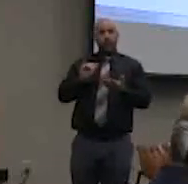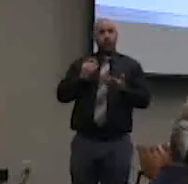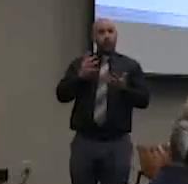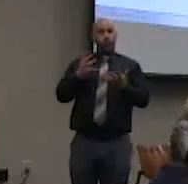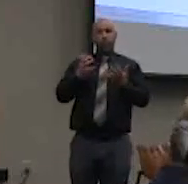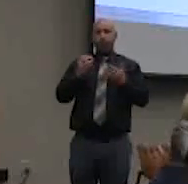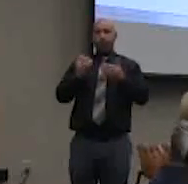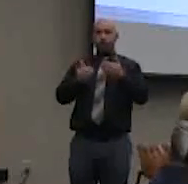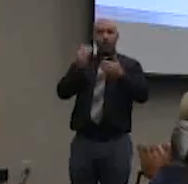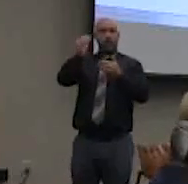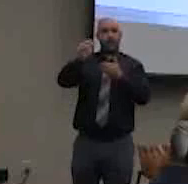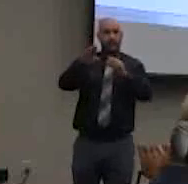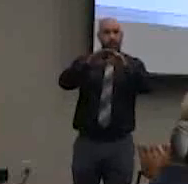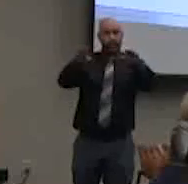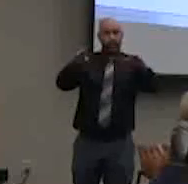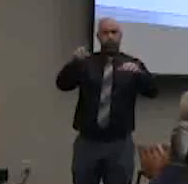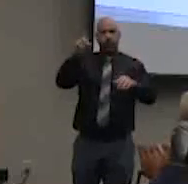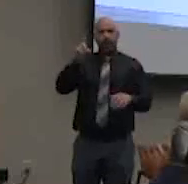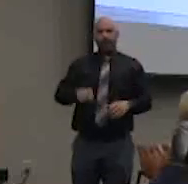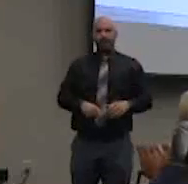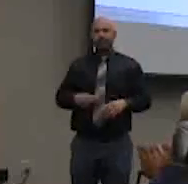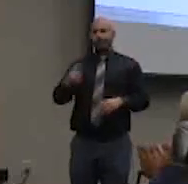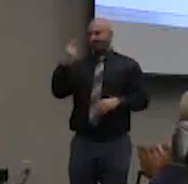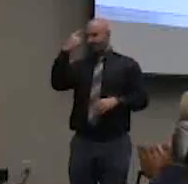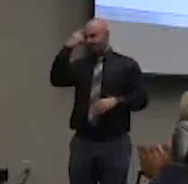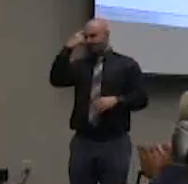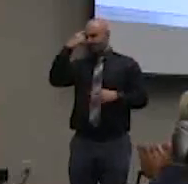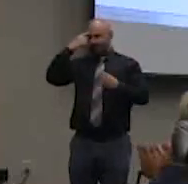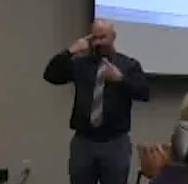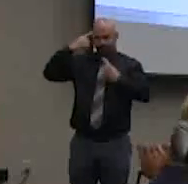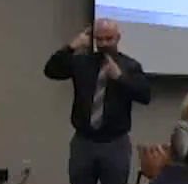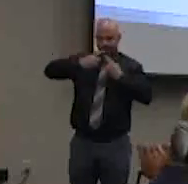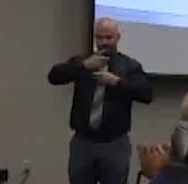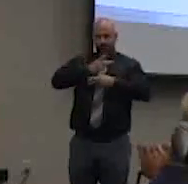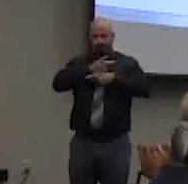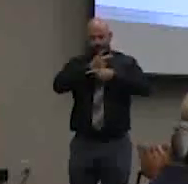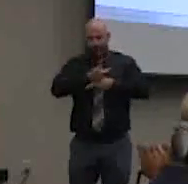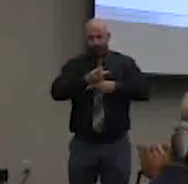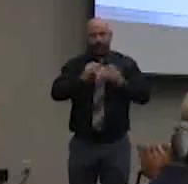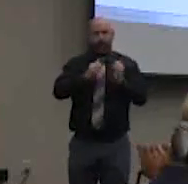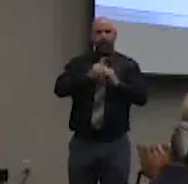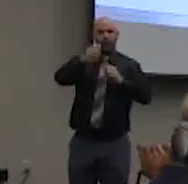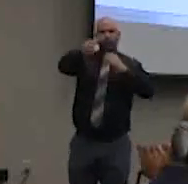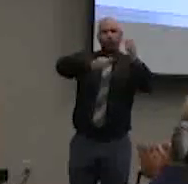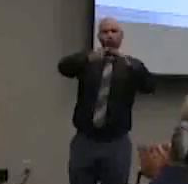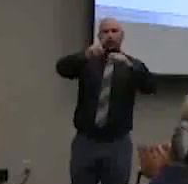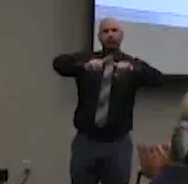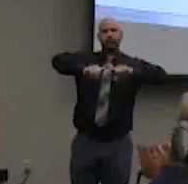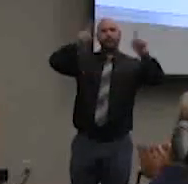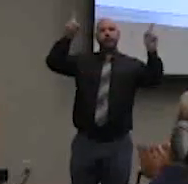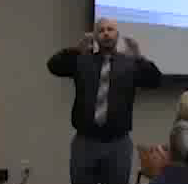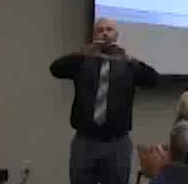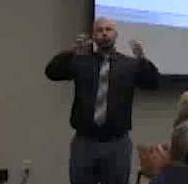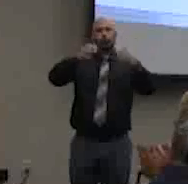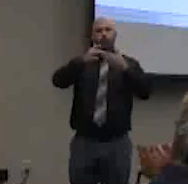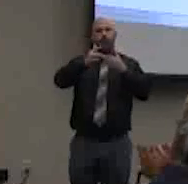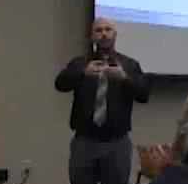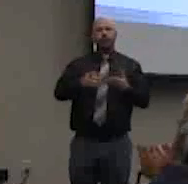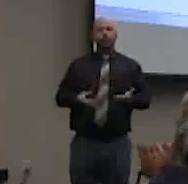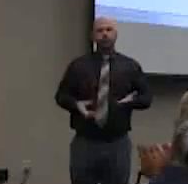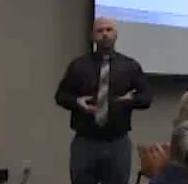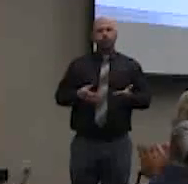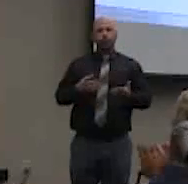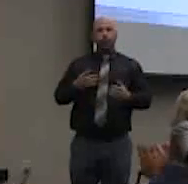thoughtful, very deliberate about how we bring a different group of leaders to the table. When we get together as